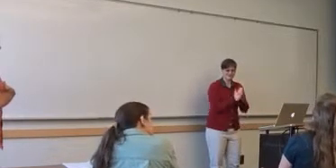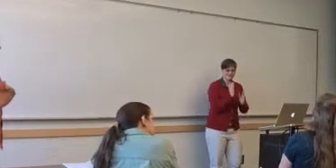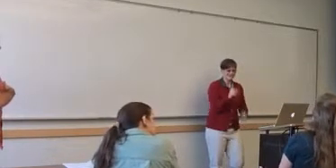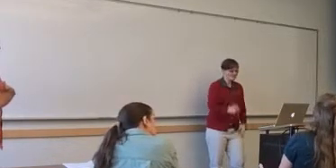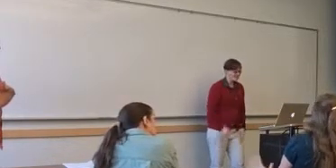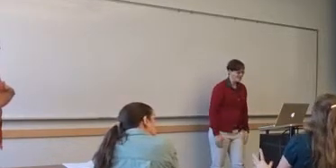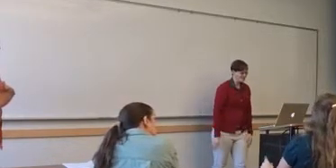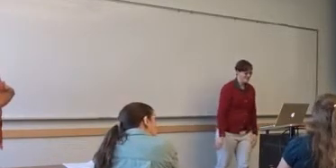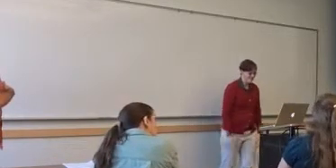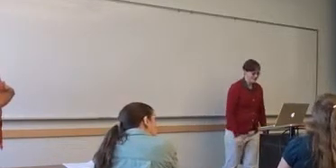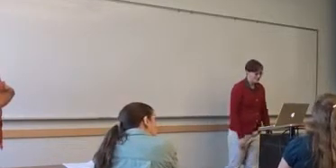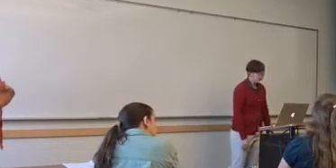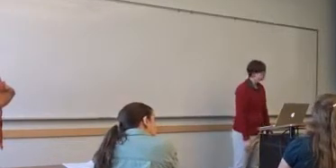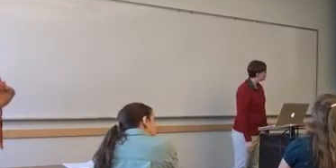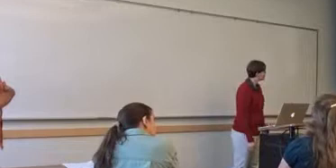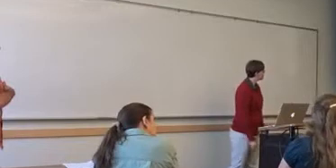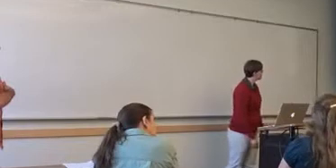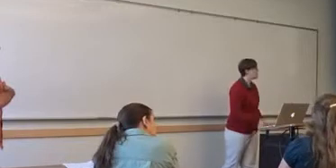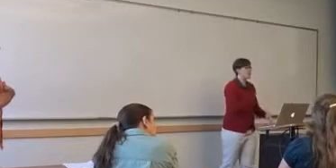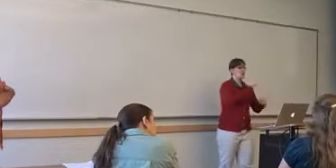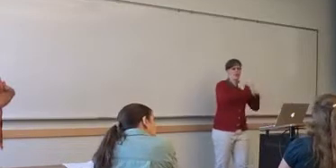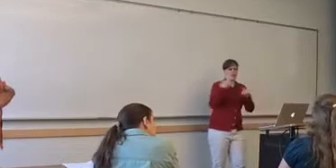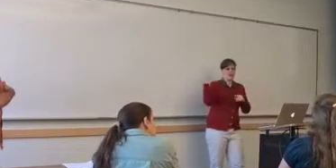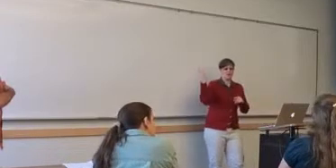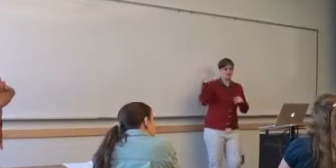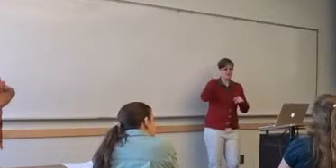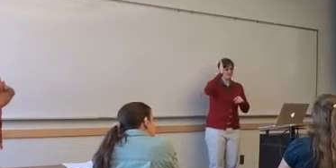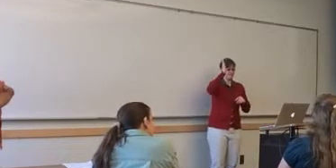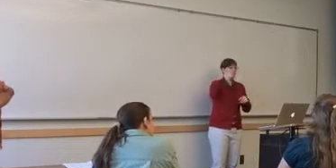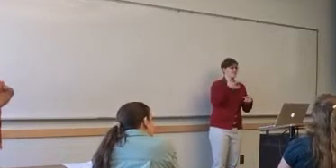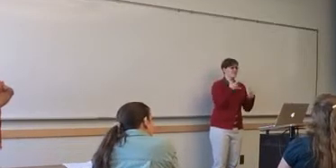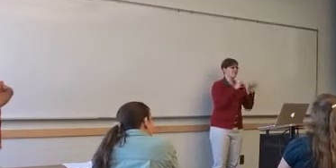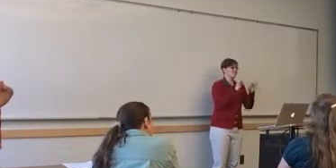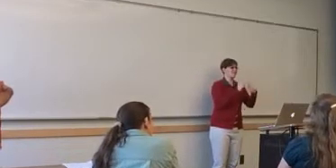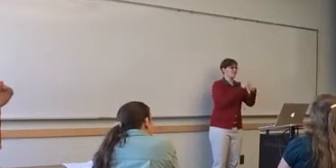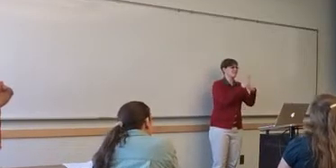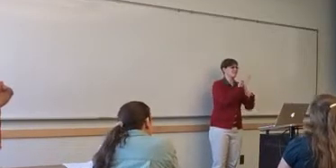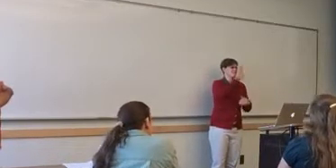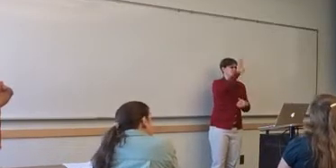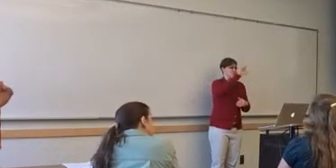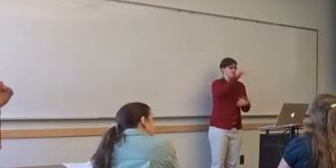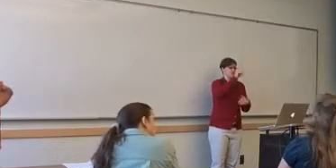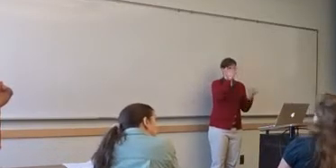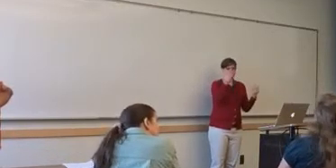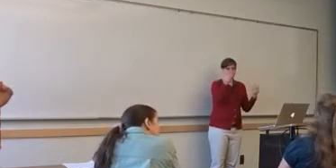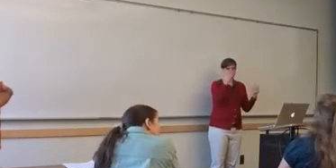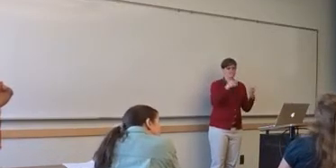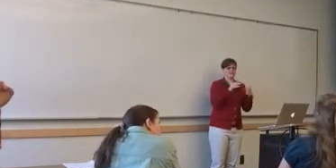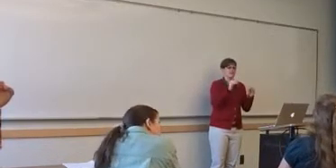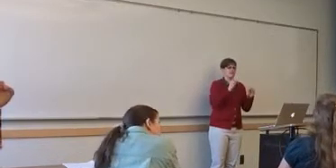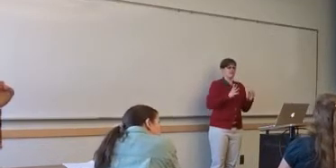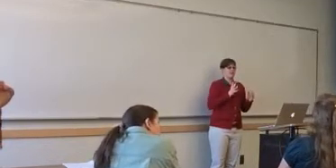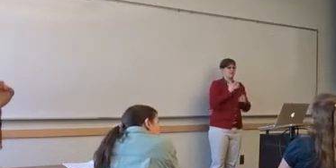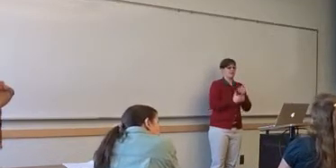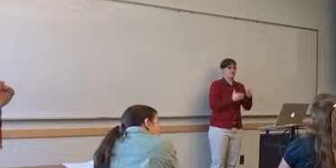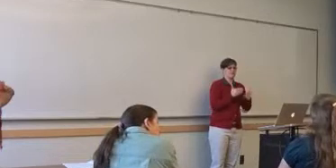burning question or just curious about something, just let us know. And feel free to interrupt at any time if you have any